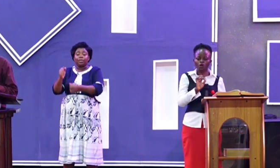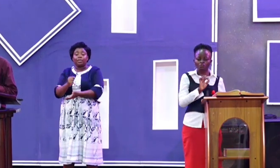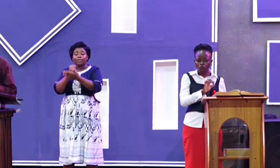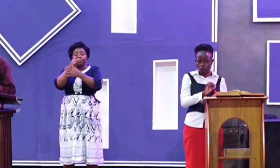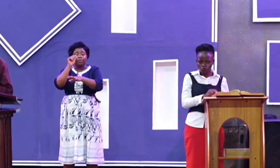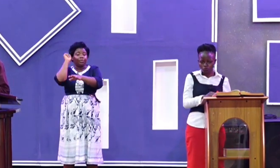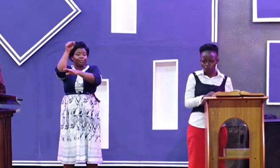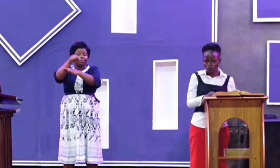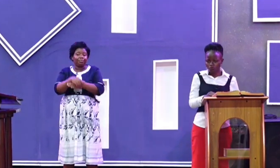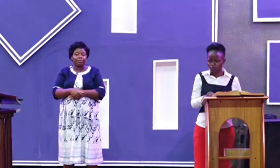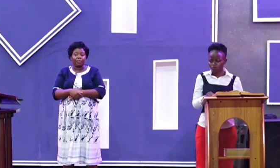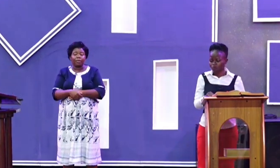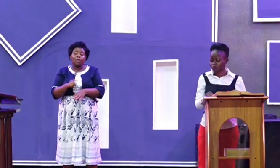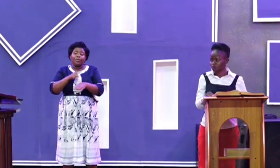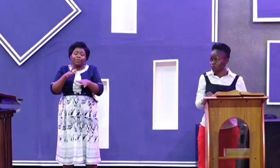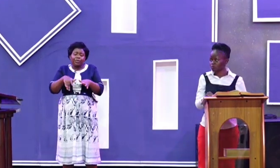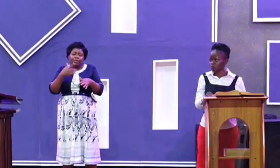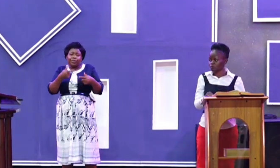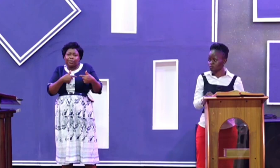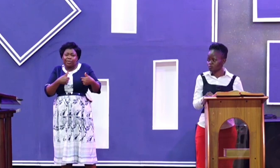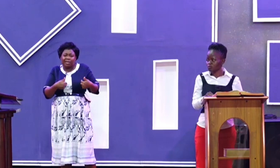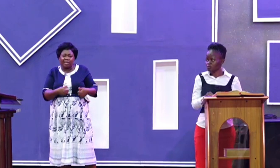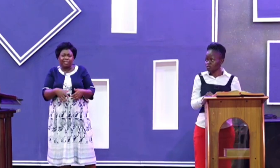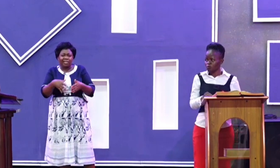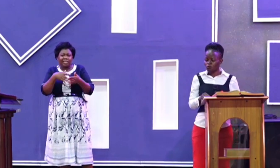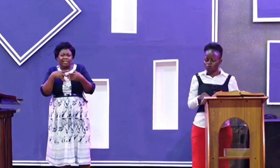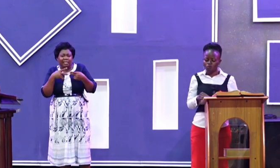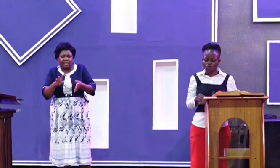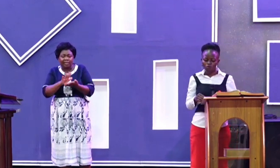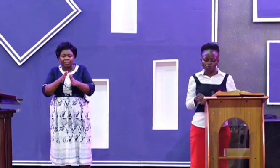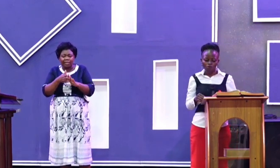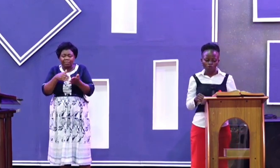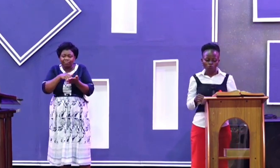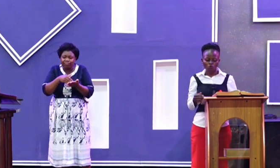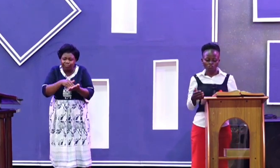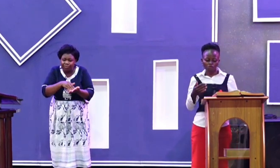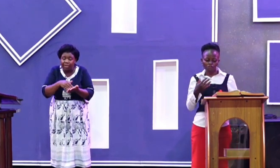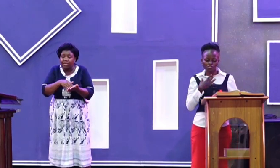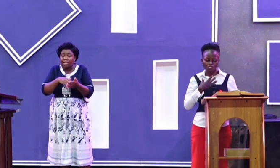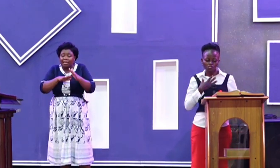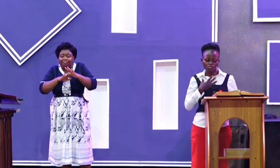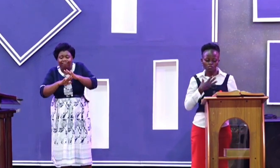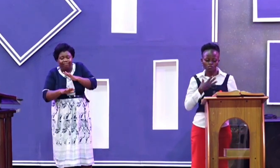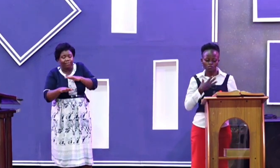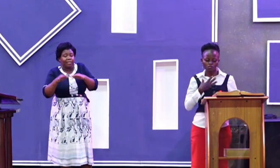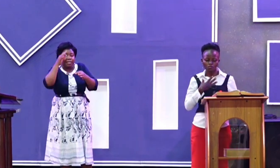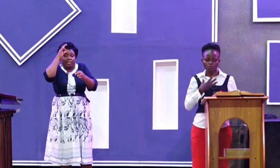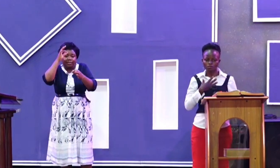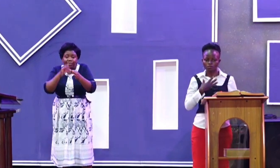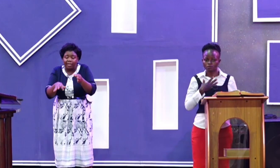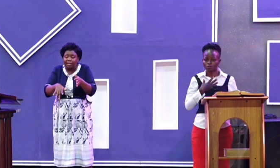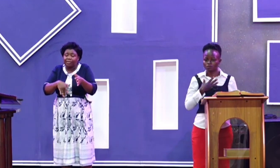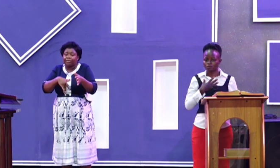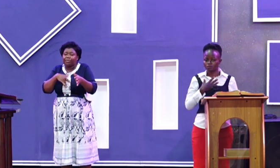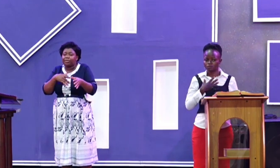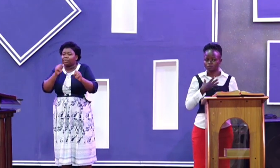has conquered for you. Bo wulirango mutima gonga gutandise okunafu okudirira mu kukiriza. Otandise obwesiga